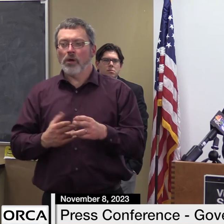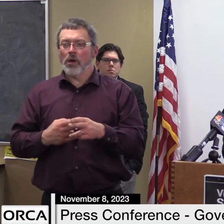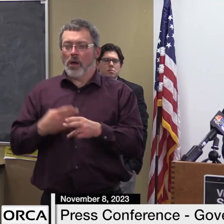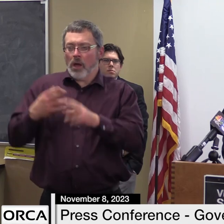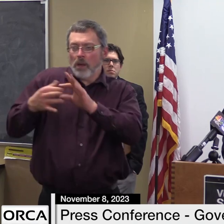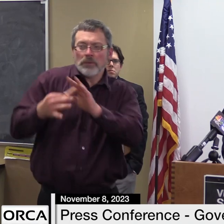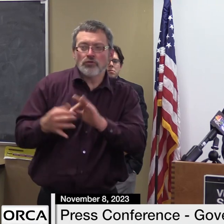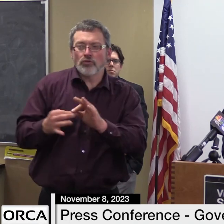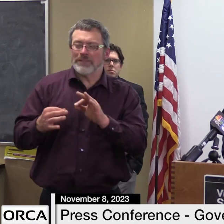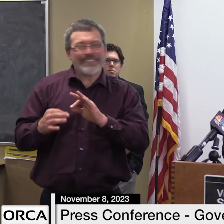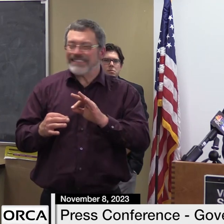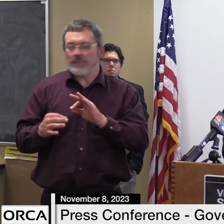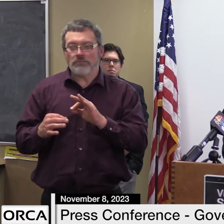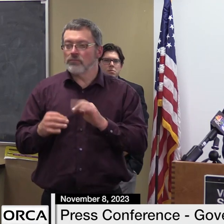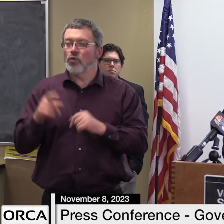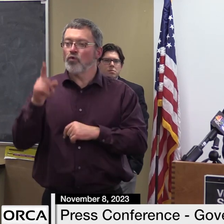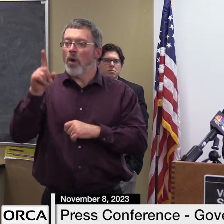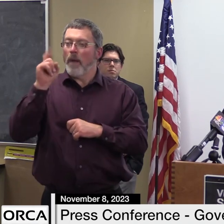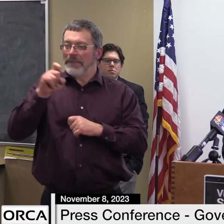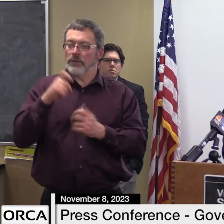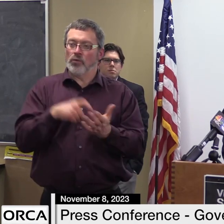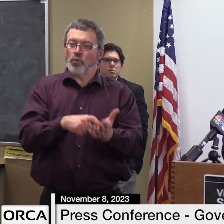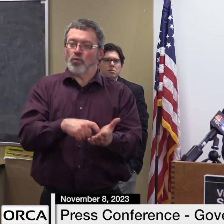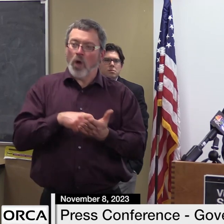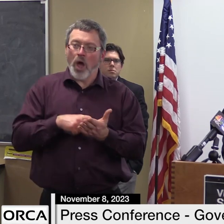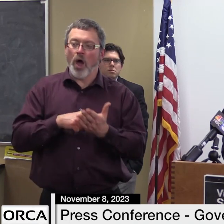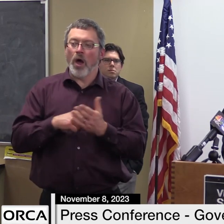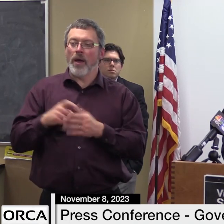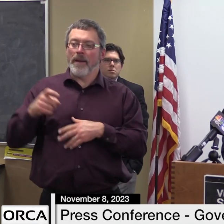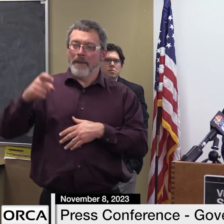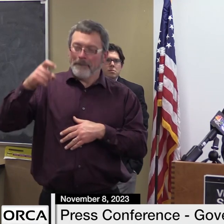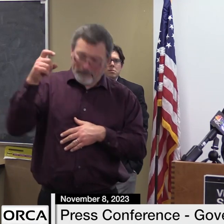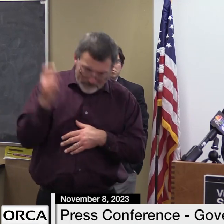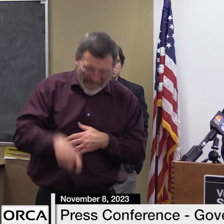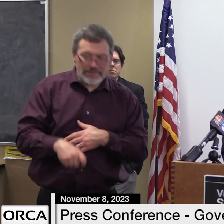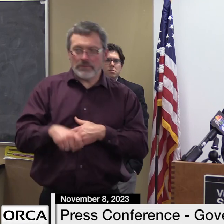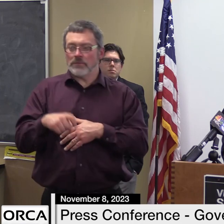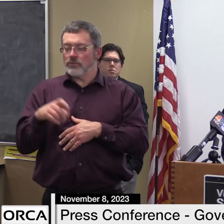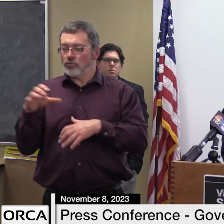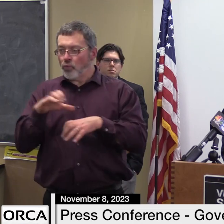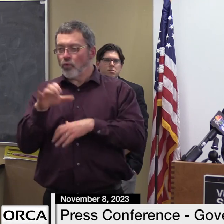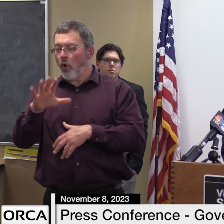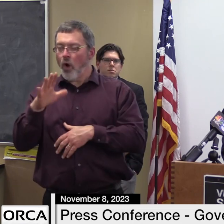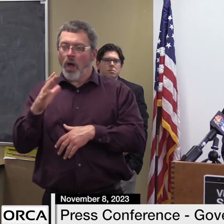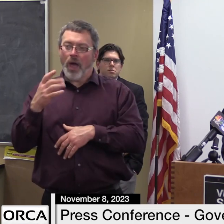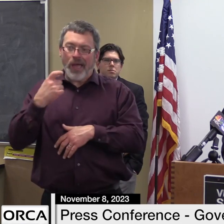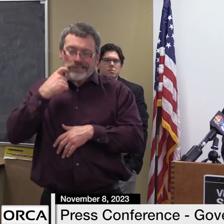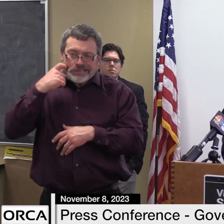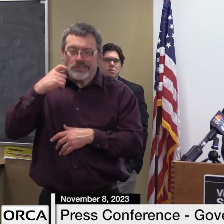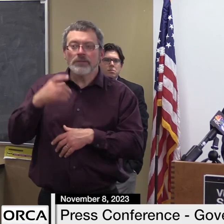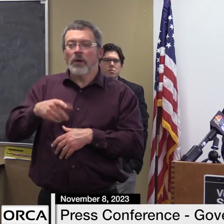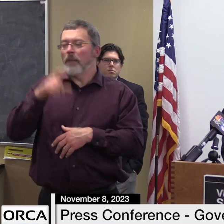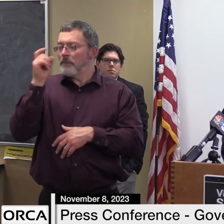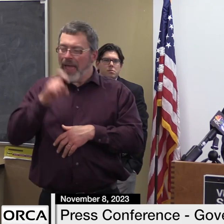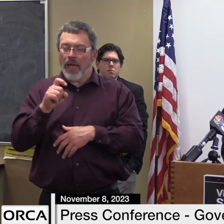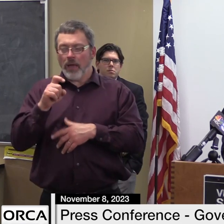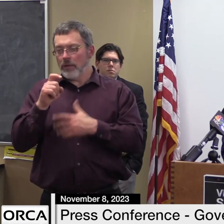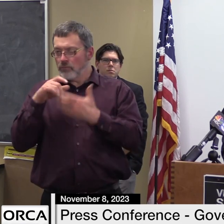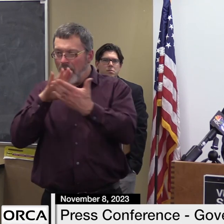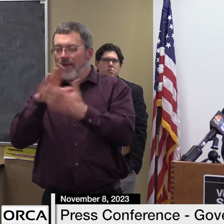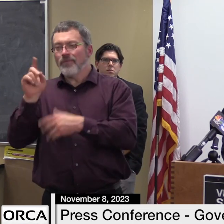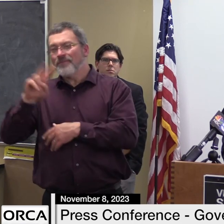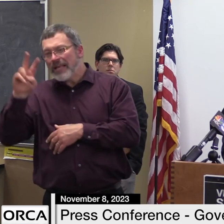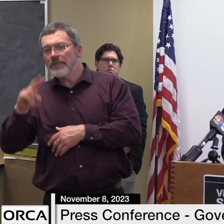for ongoing help, you need to work on your substance abuse, mental health, domestic abuse, work